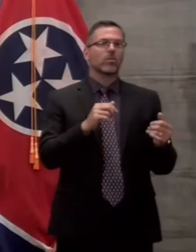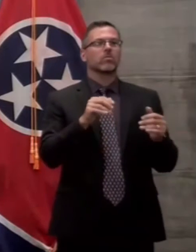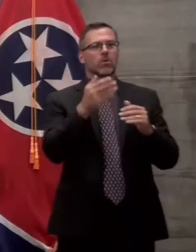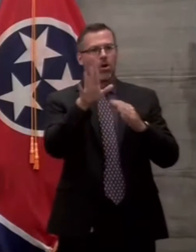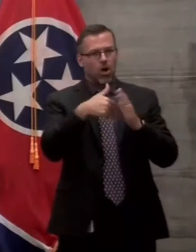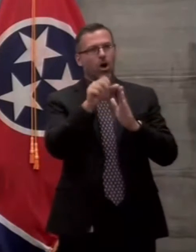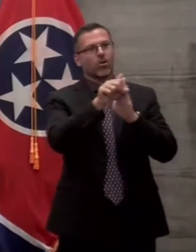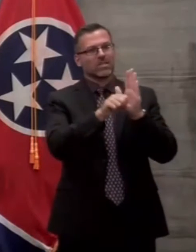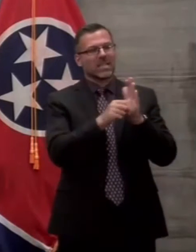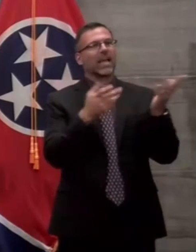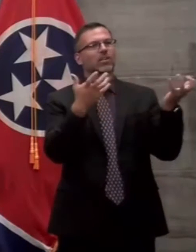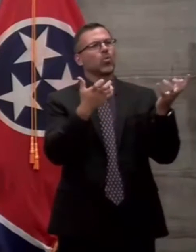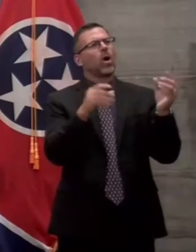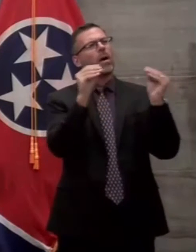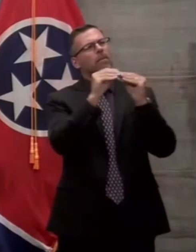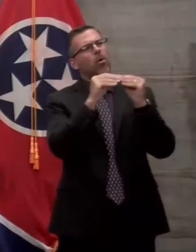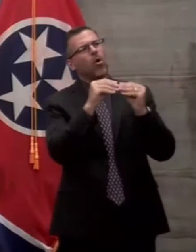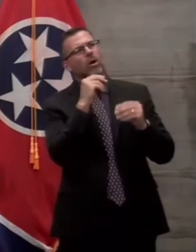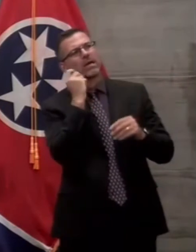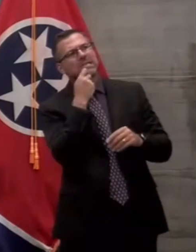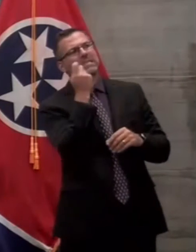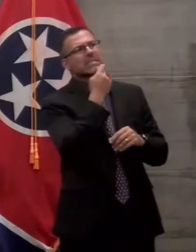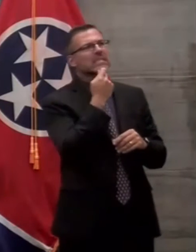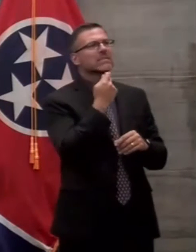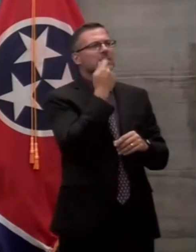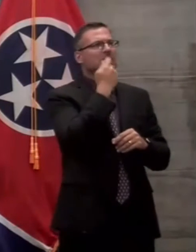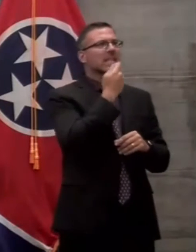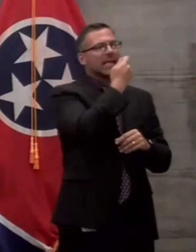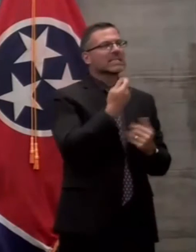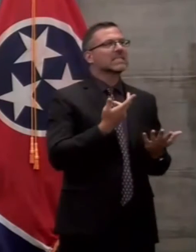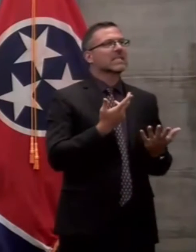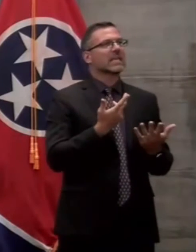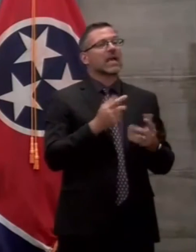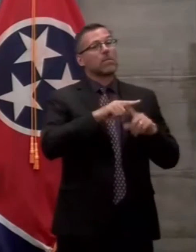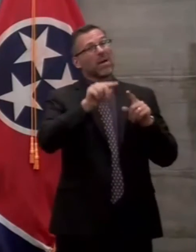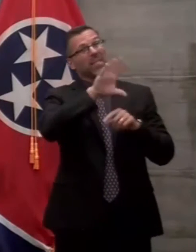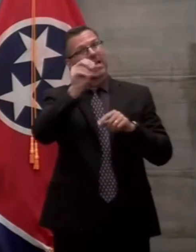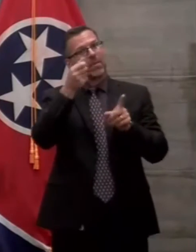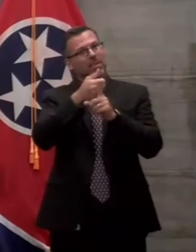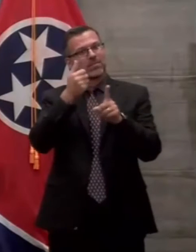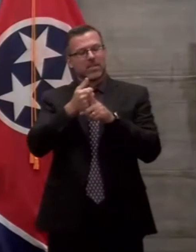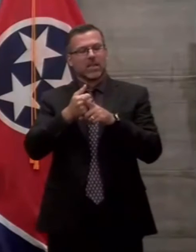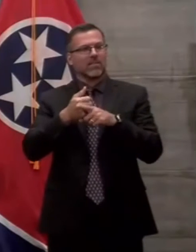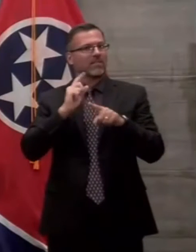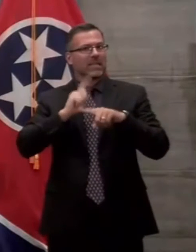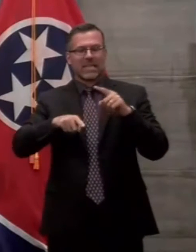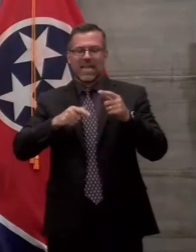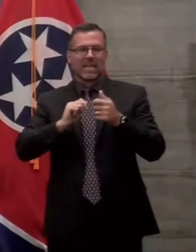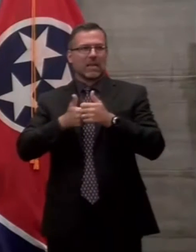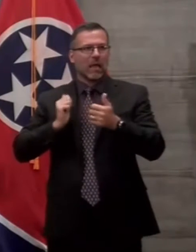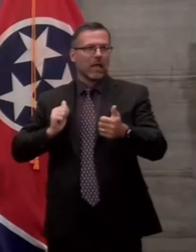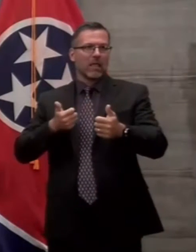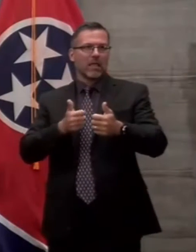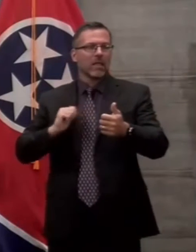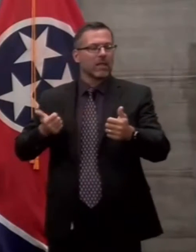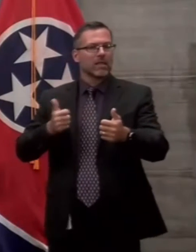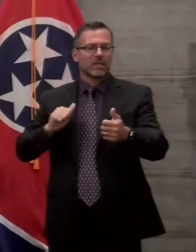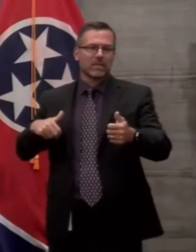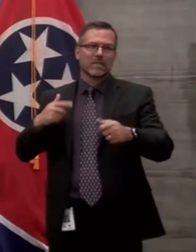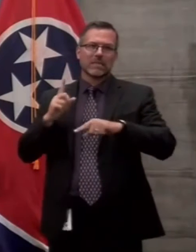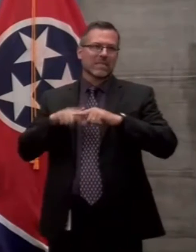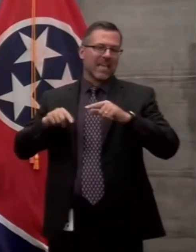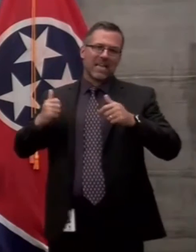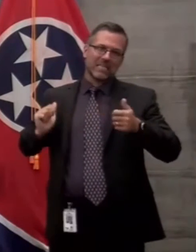supply companies and as well as the equipment manufacturers are having trouble keeping up. So it's going to take